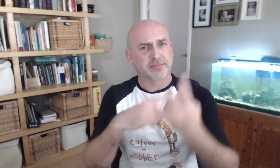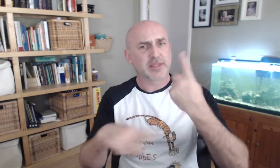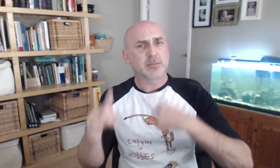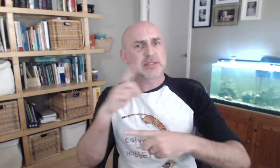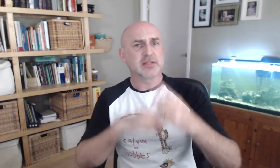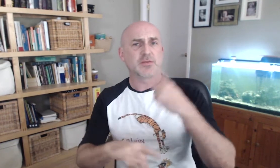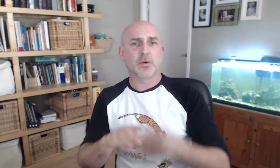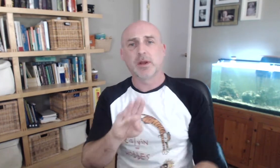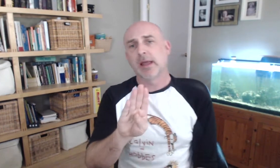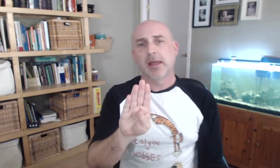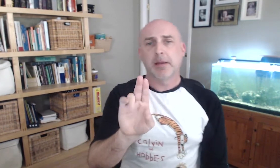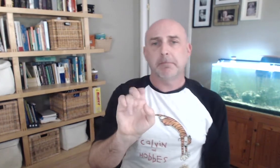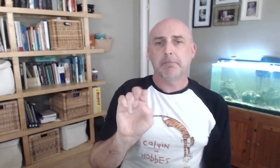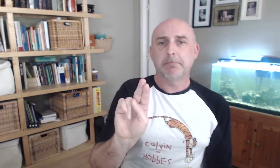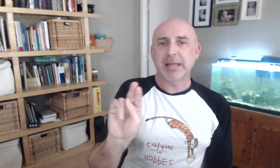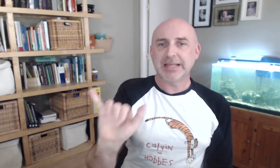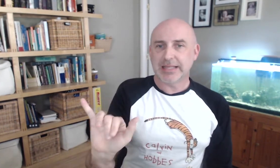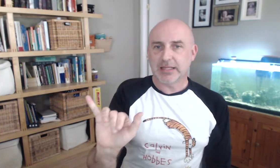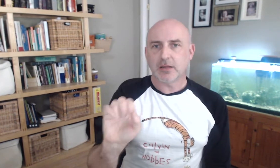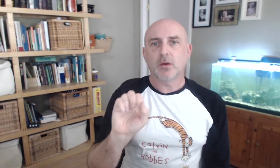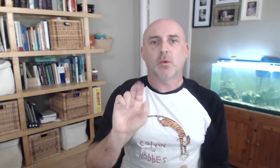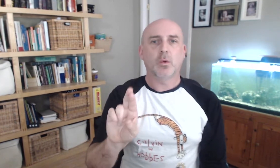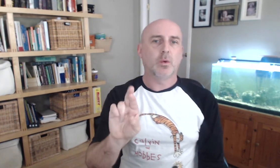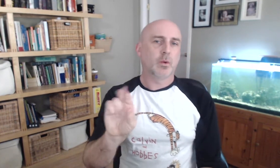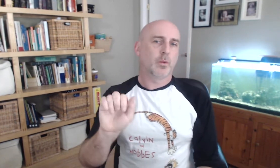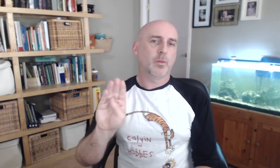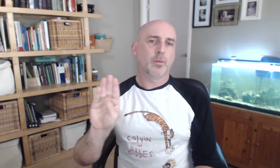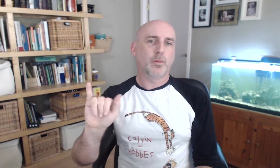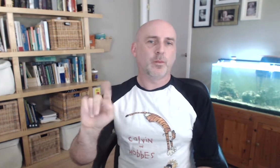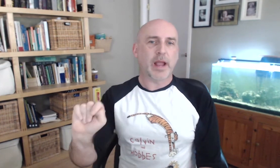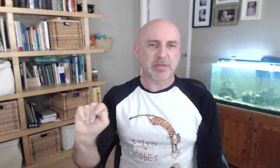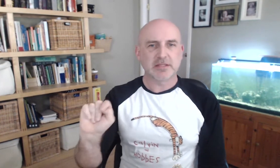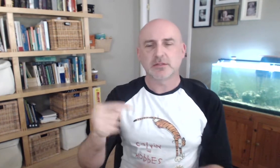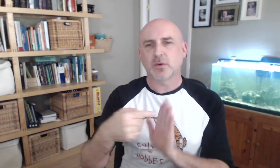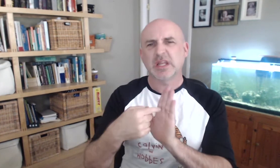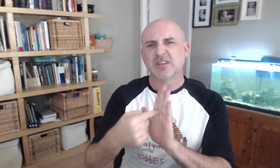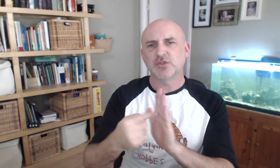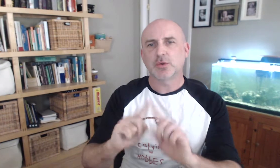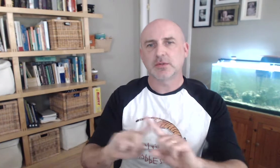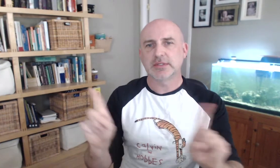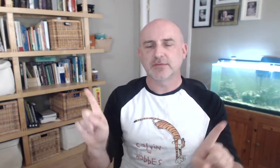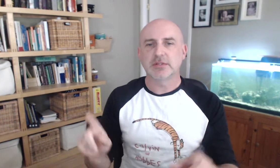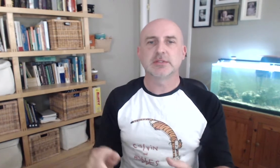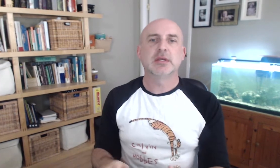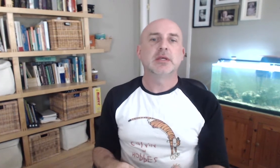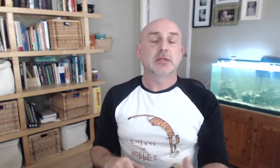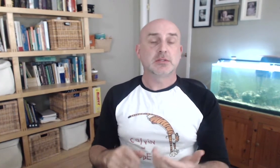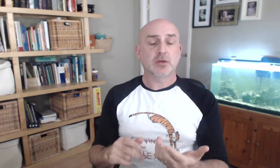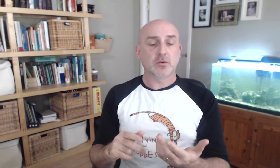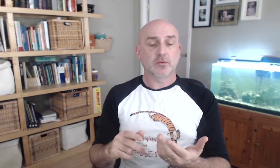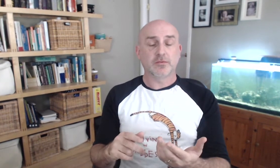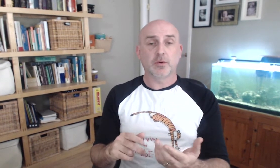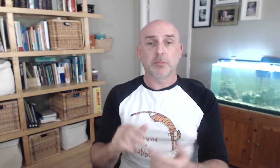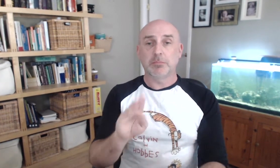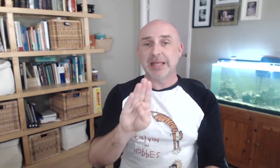couple signs for bunny or rabbit. So I'll kind of show you the difference. So for